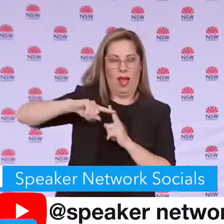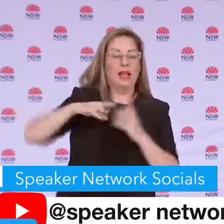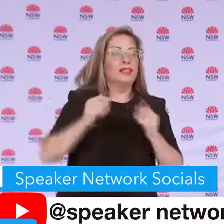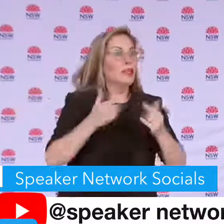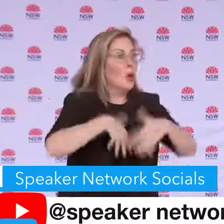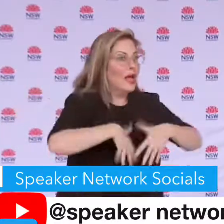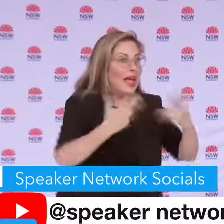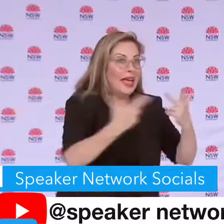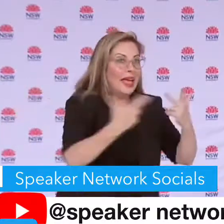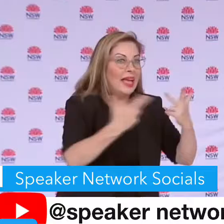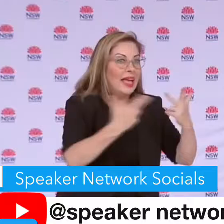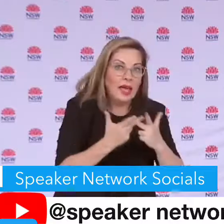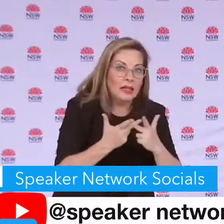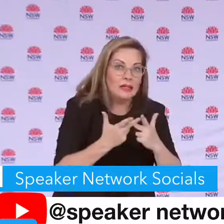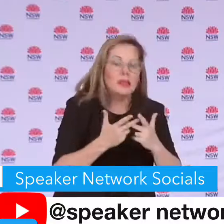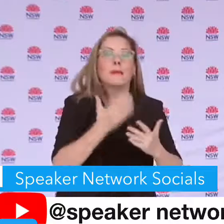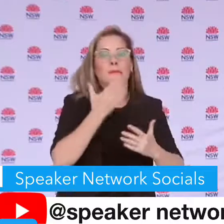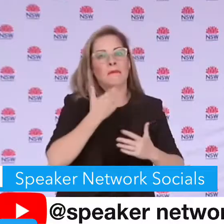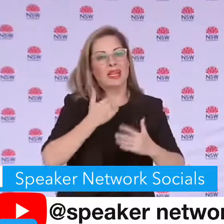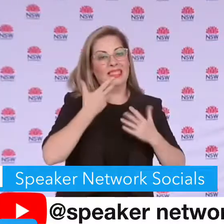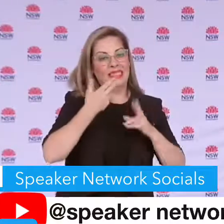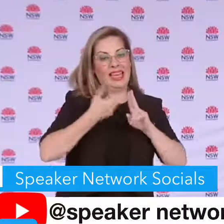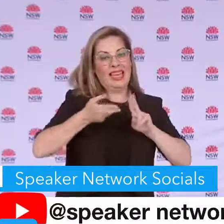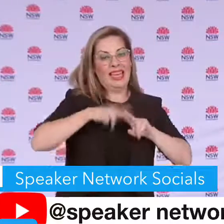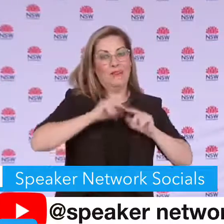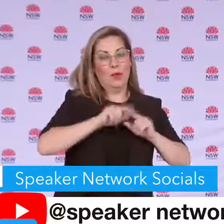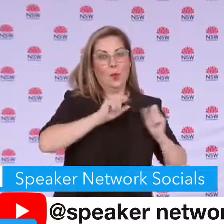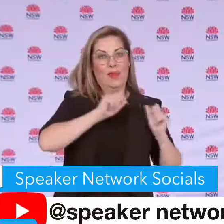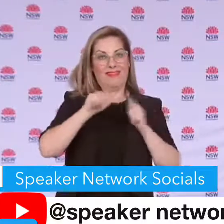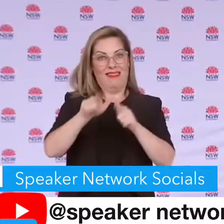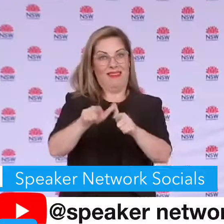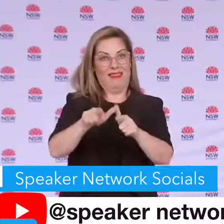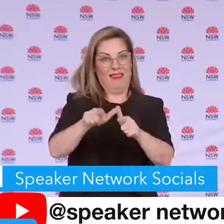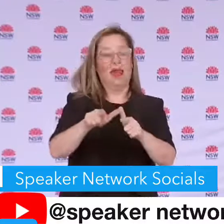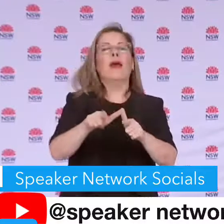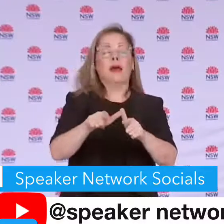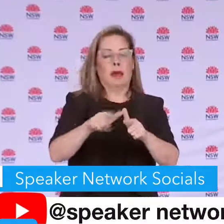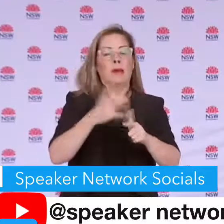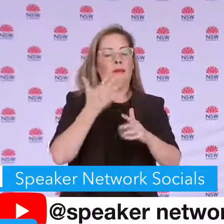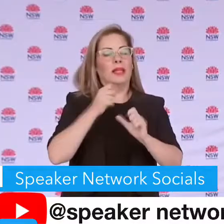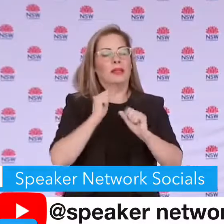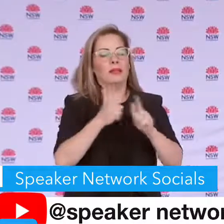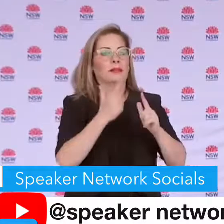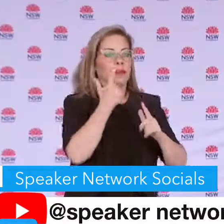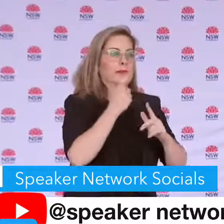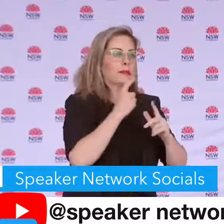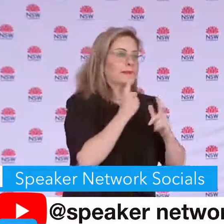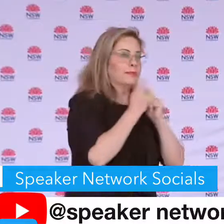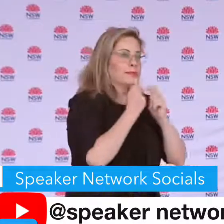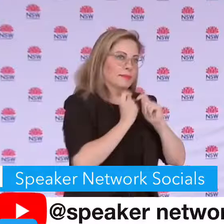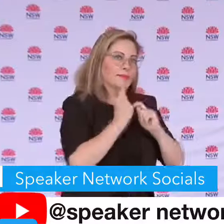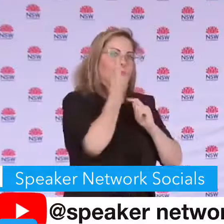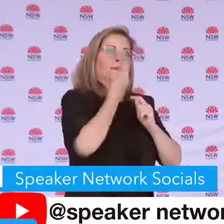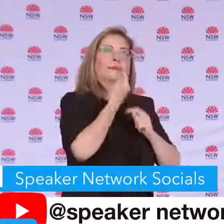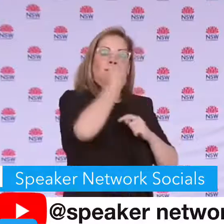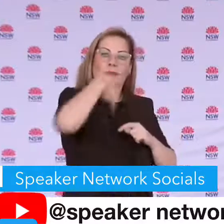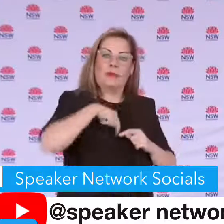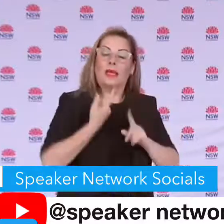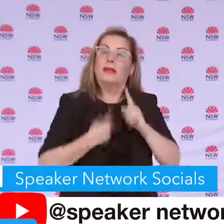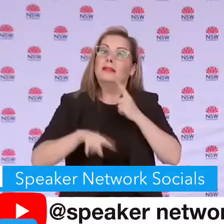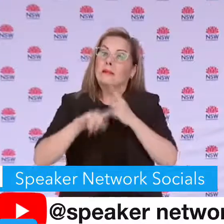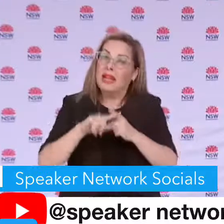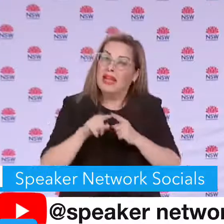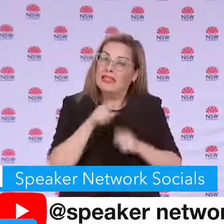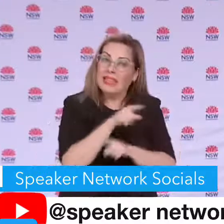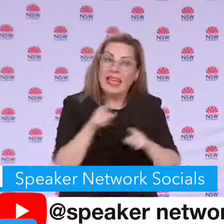and please get tested and self-isolate if you haven't already done that. And remember, if you are self-isolating and